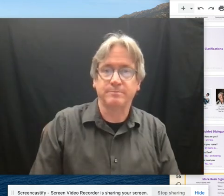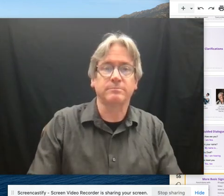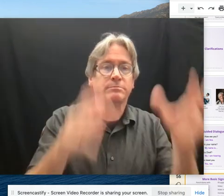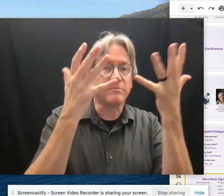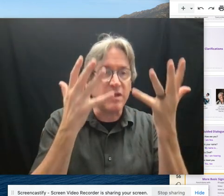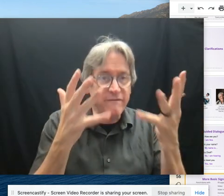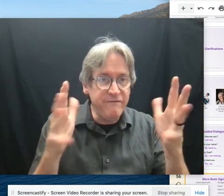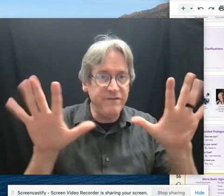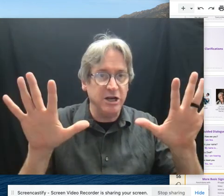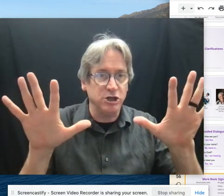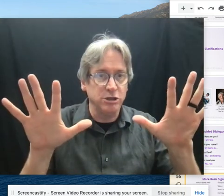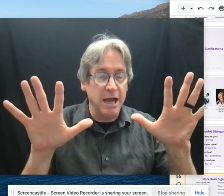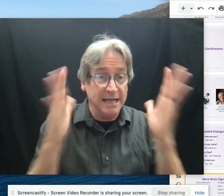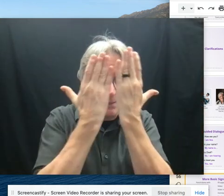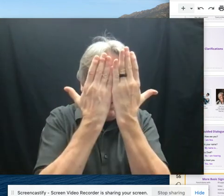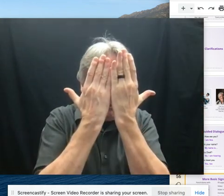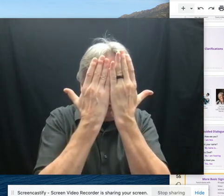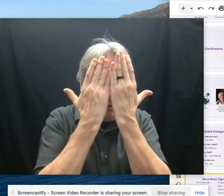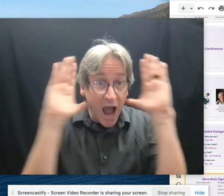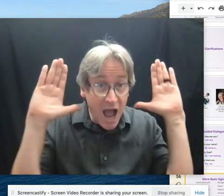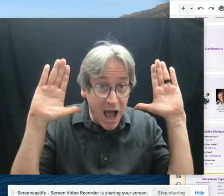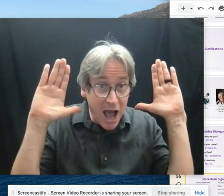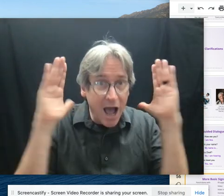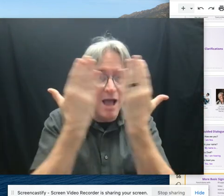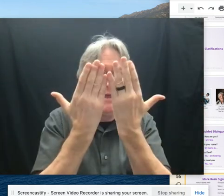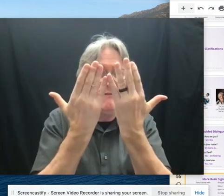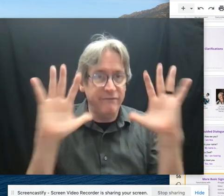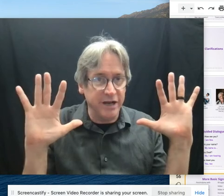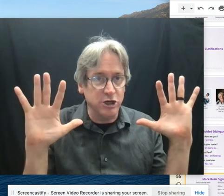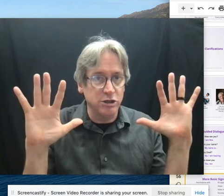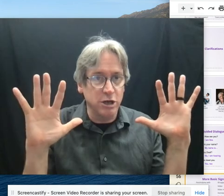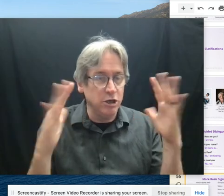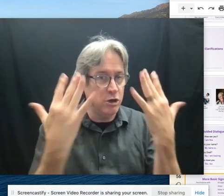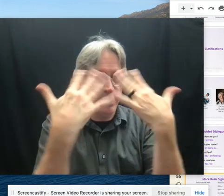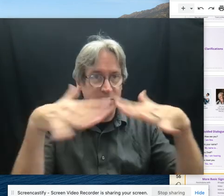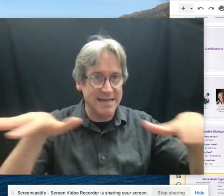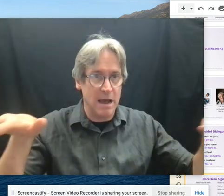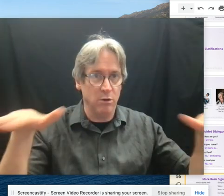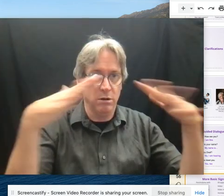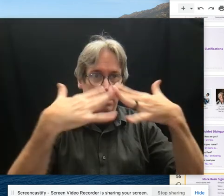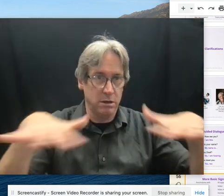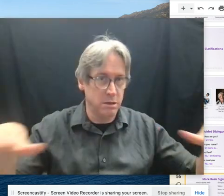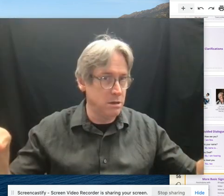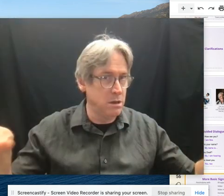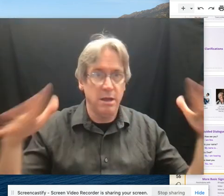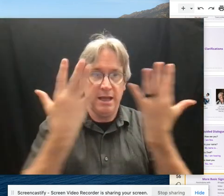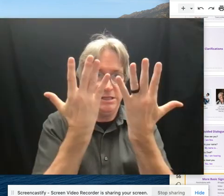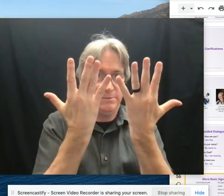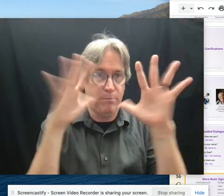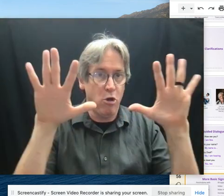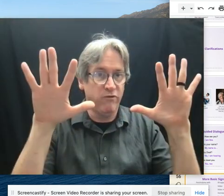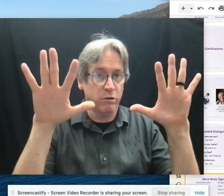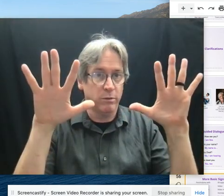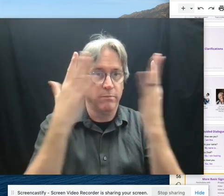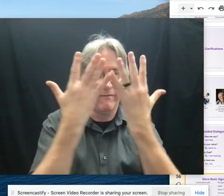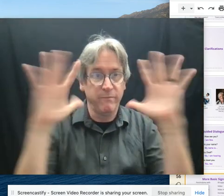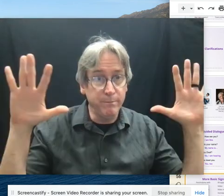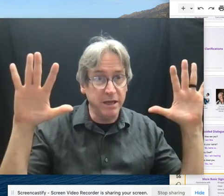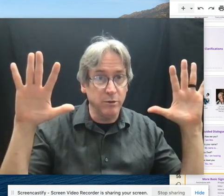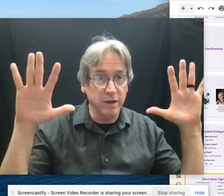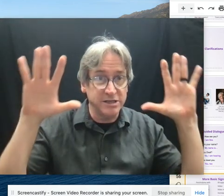videos. Finish. It's like peekaboo. Ha-ha. Finish. You don't want to do it down. It's palm